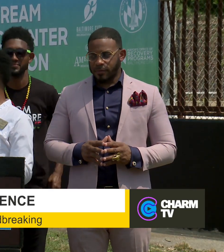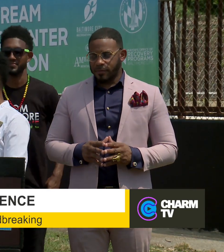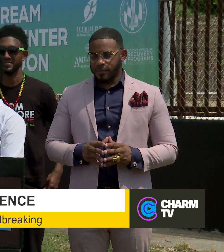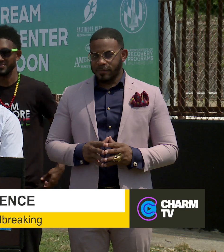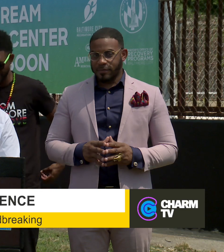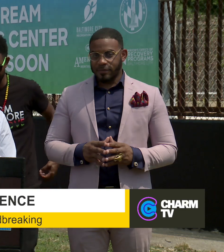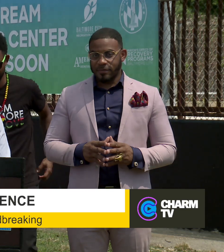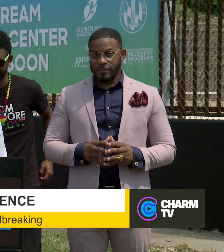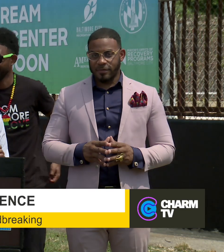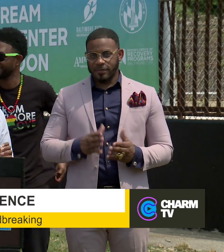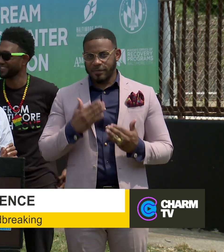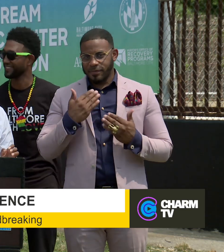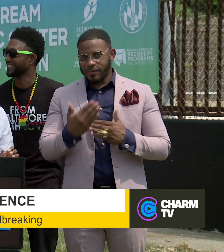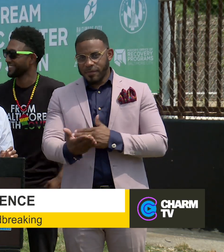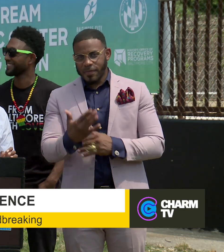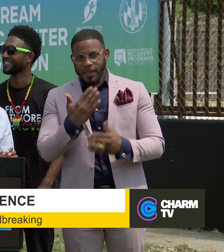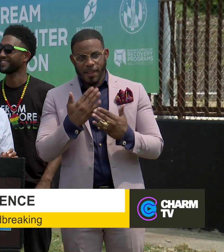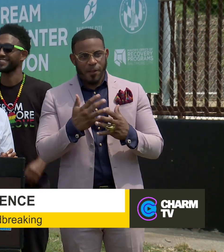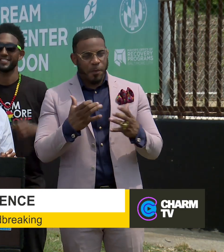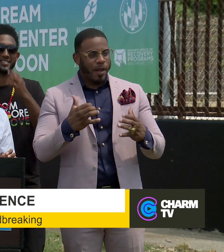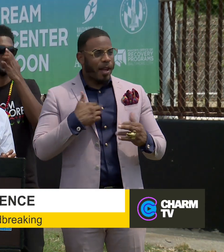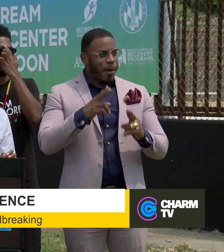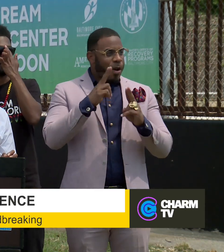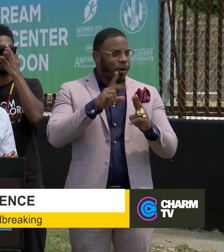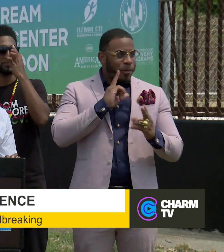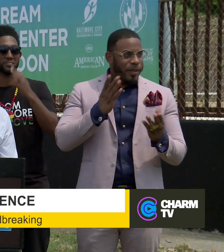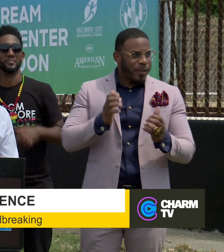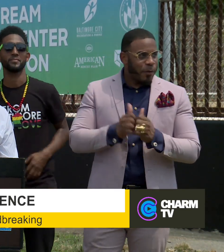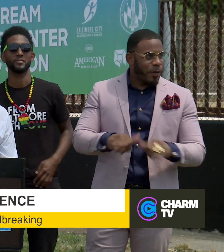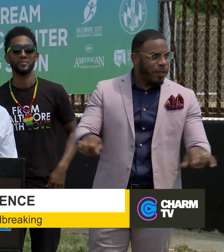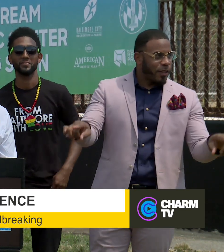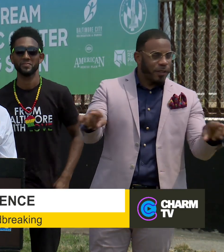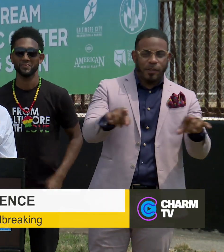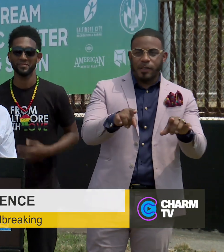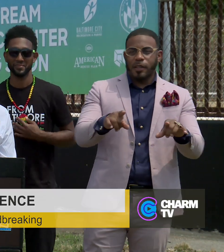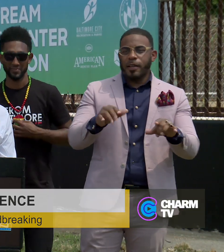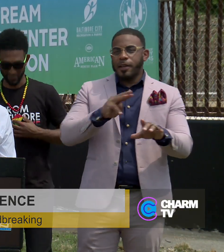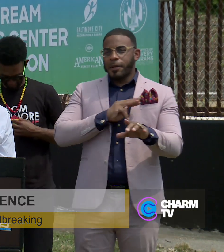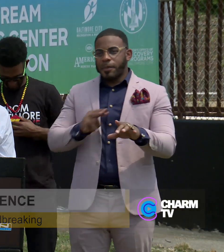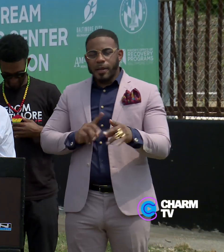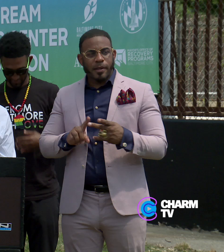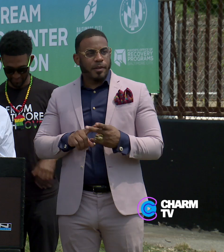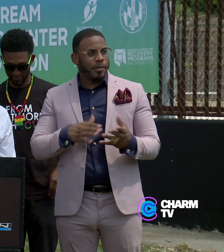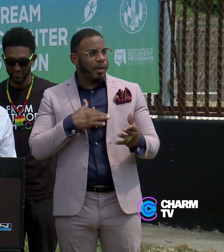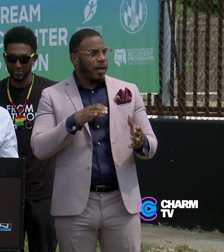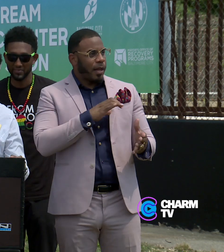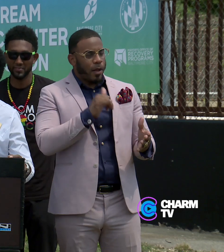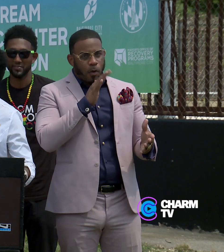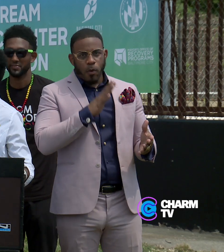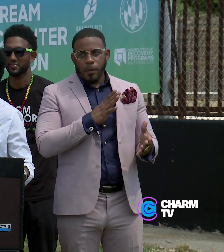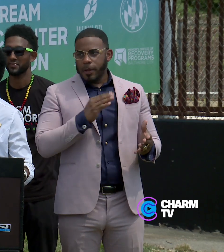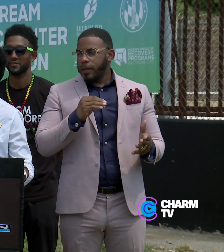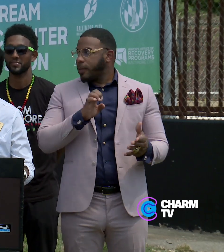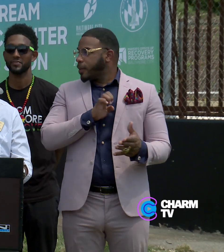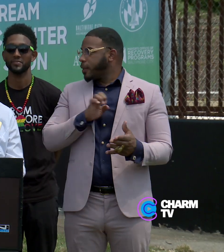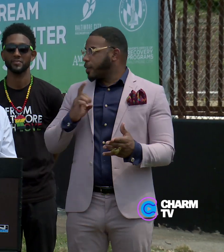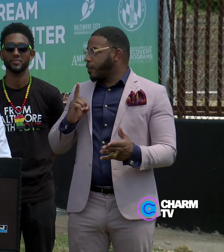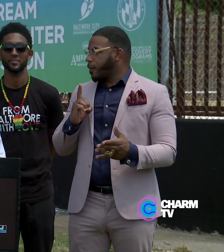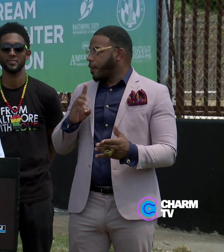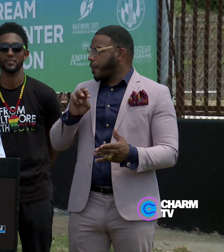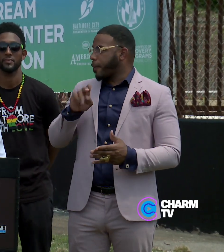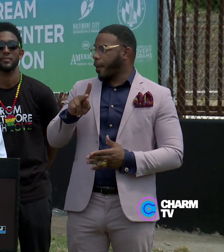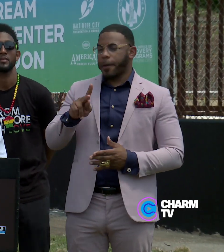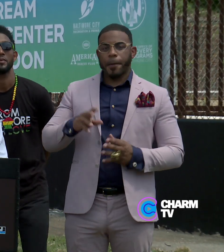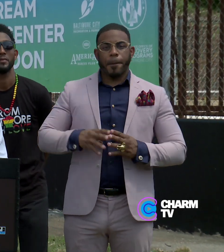Well, thank you, sir. And good morning. Thank you so much. I'm so honored to be here with our mayor, my councilwoman, and executive director,